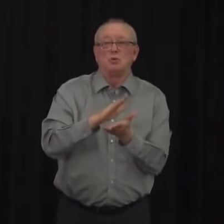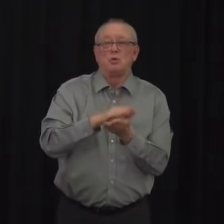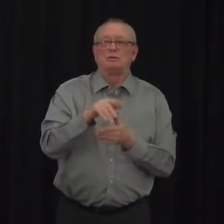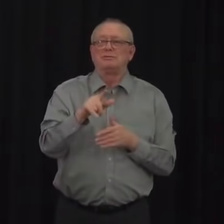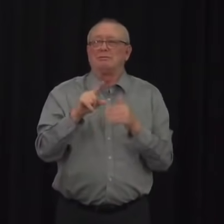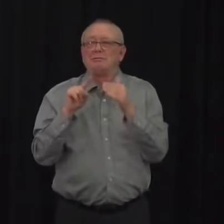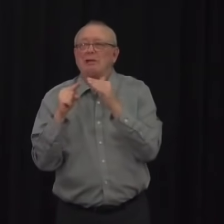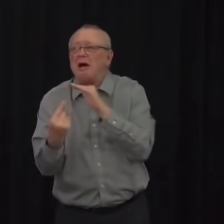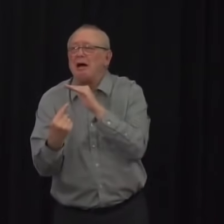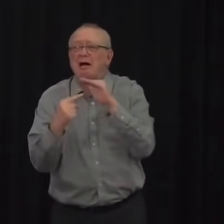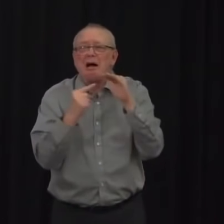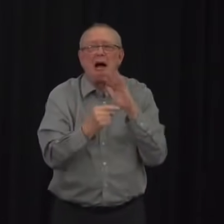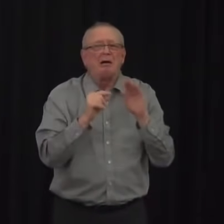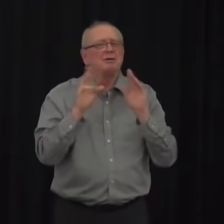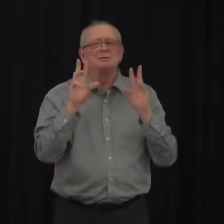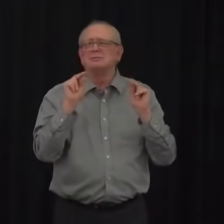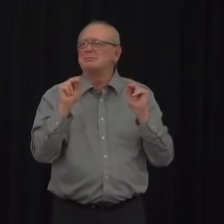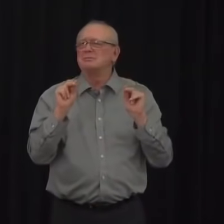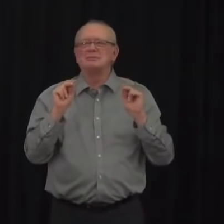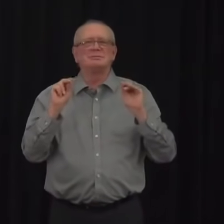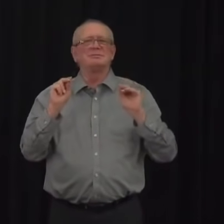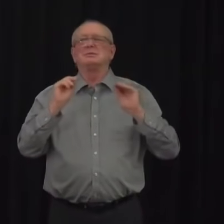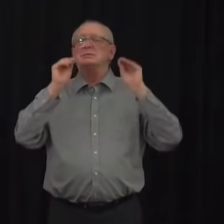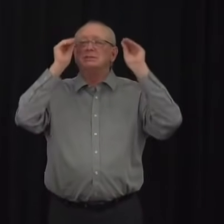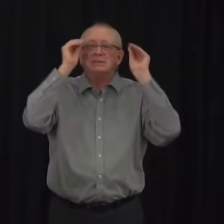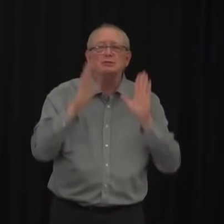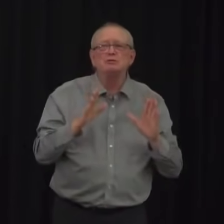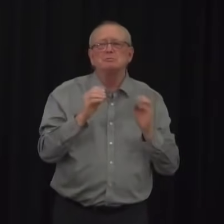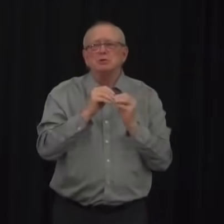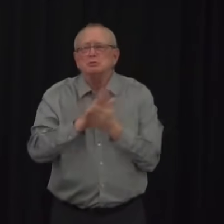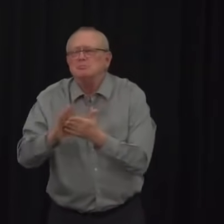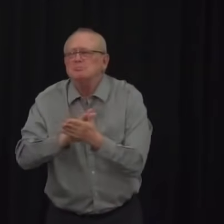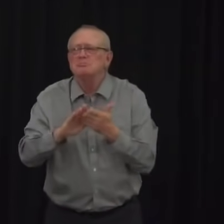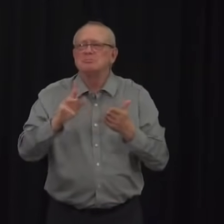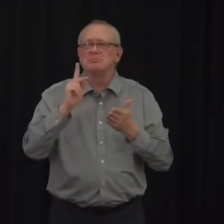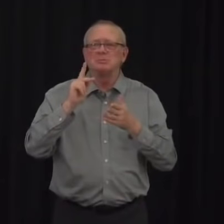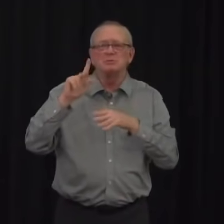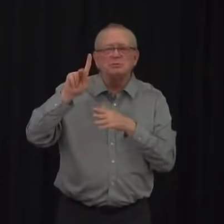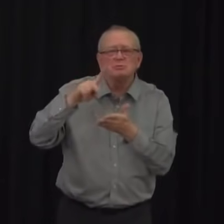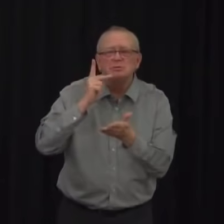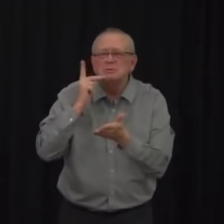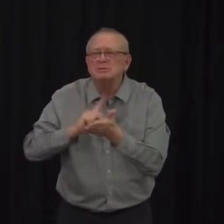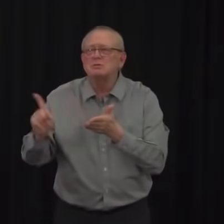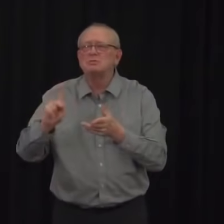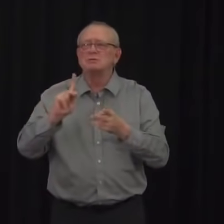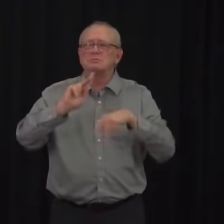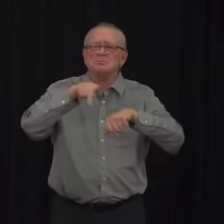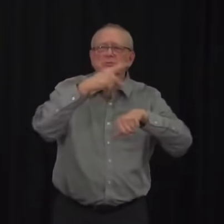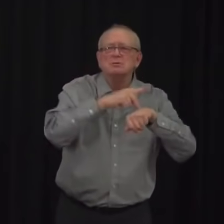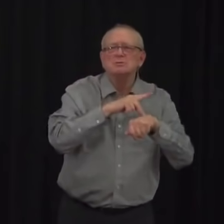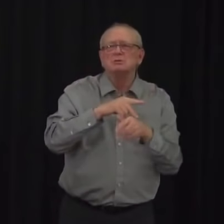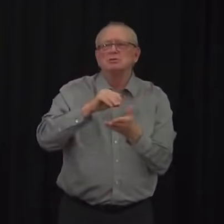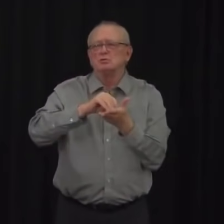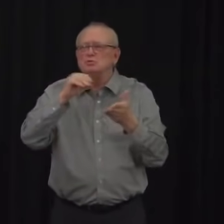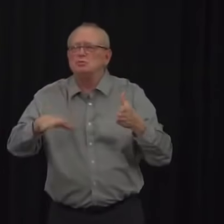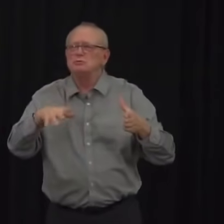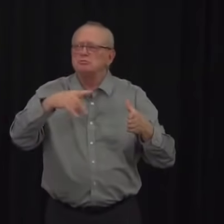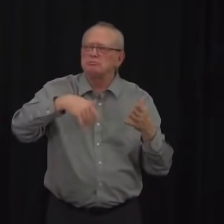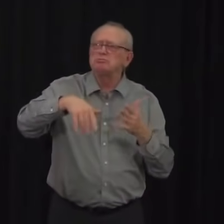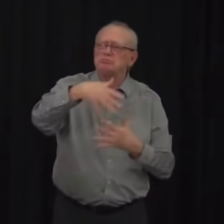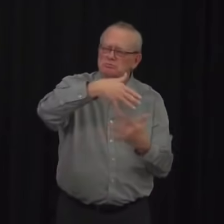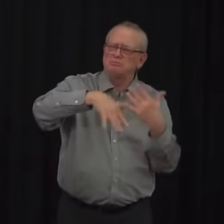are part of our communities. As we continue to have increasing cases throughout Alberta, this will correlate with cases